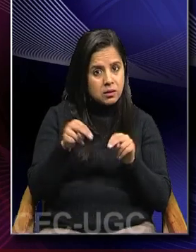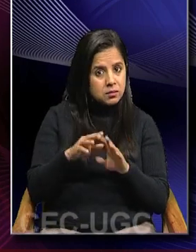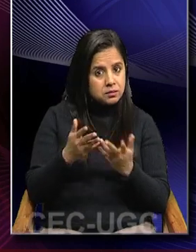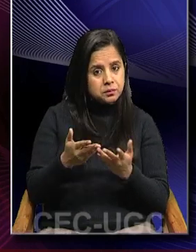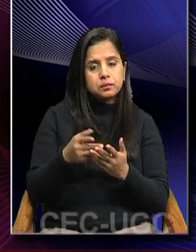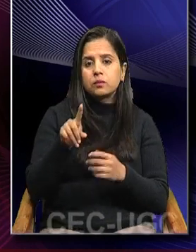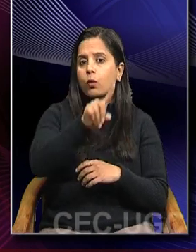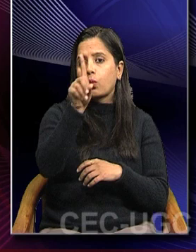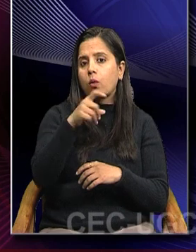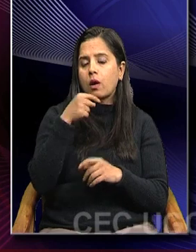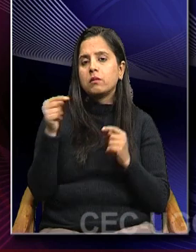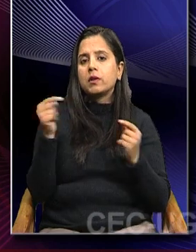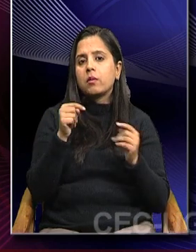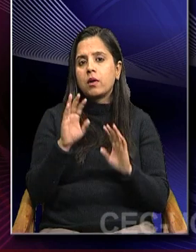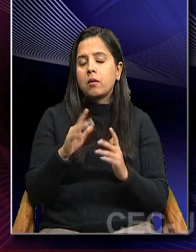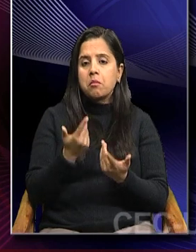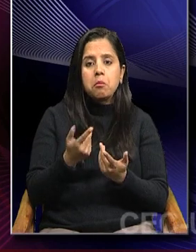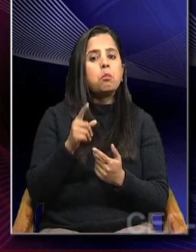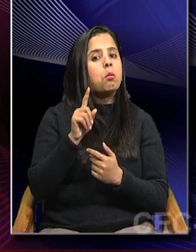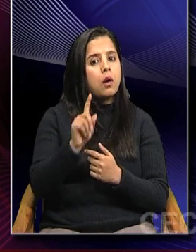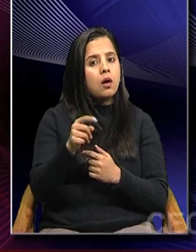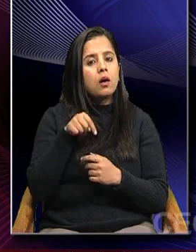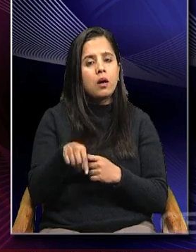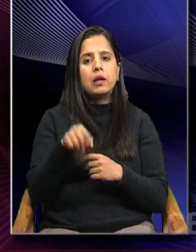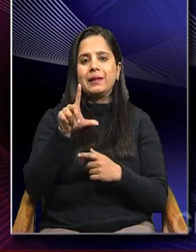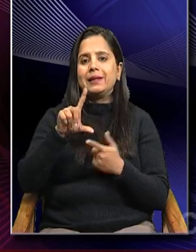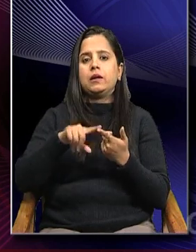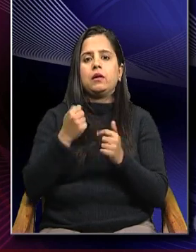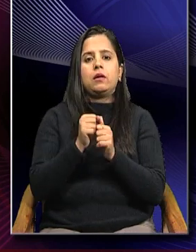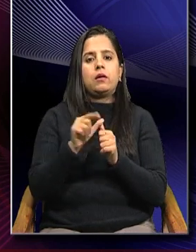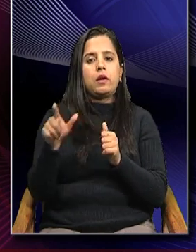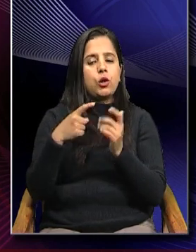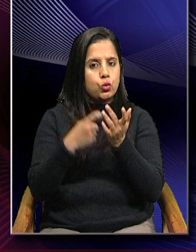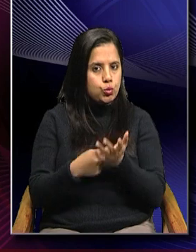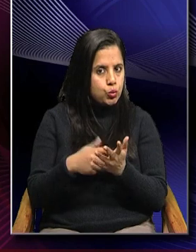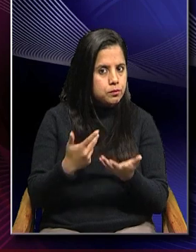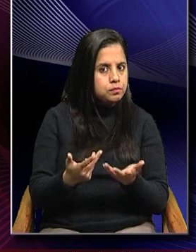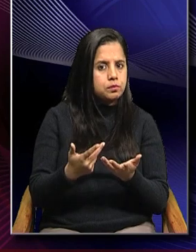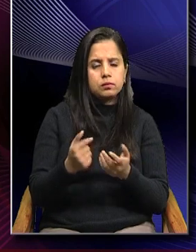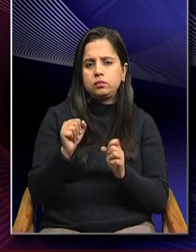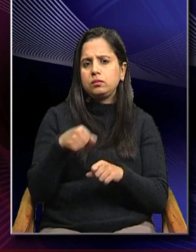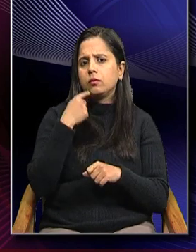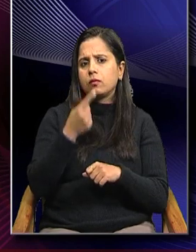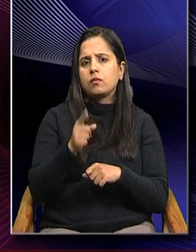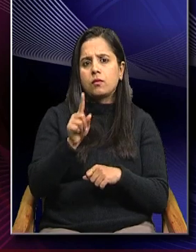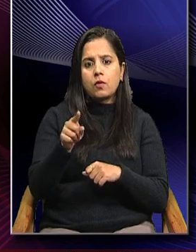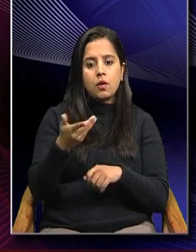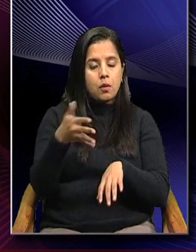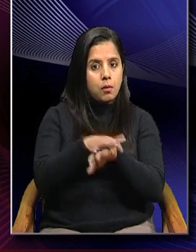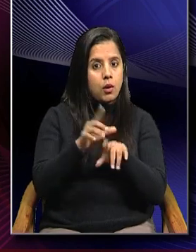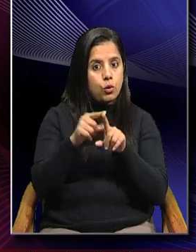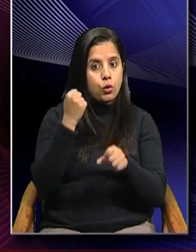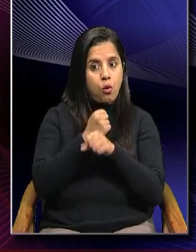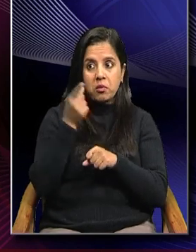it is a question of debate, but when we talk about the legal rules and regulations, of course, once it is implemented by